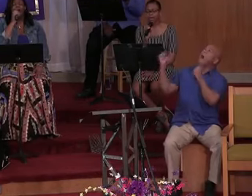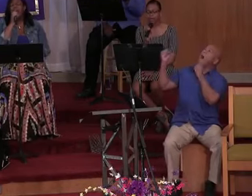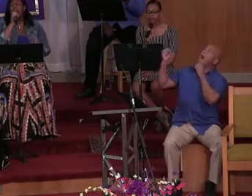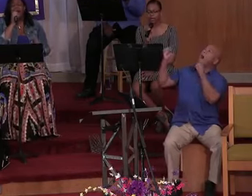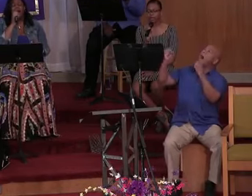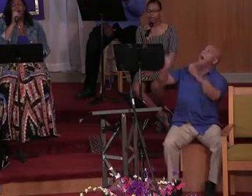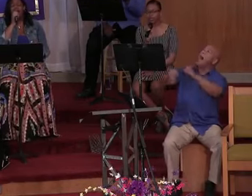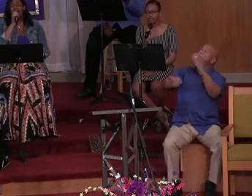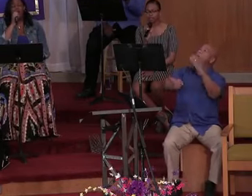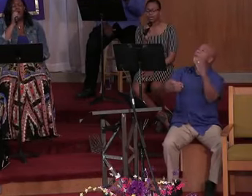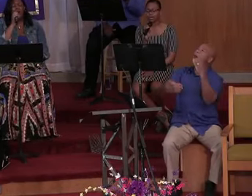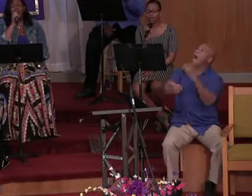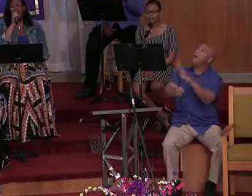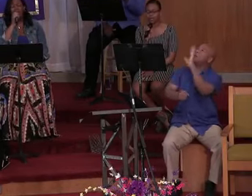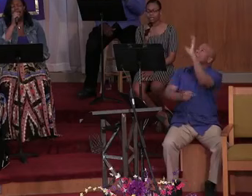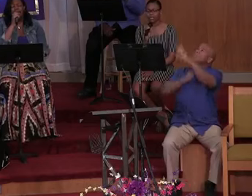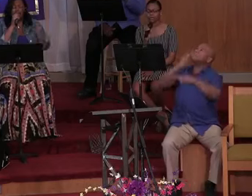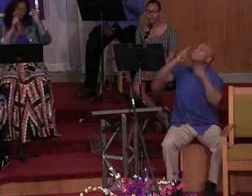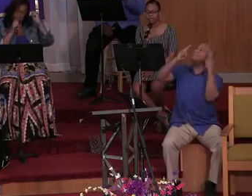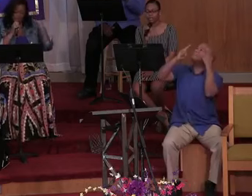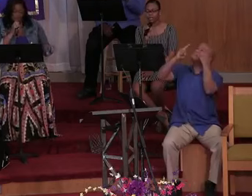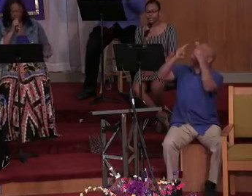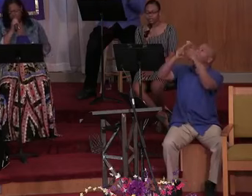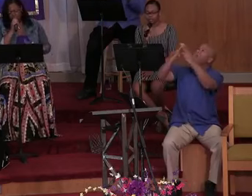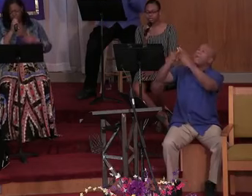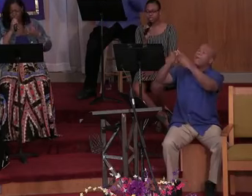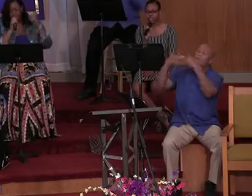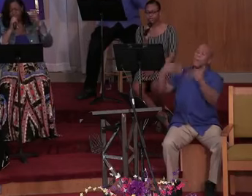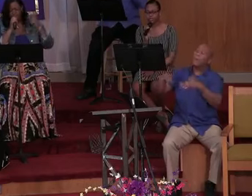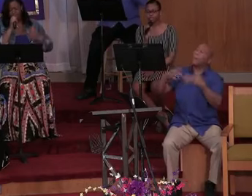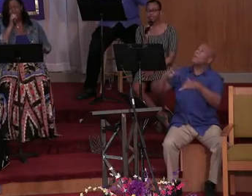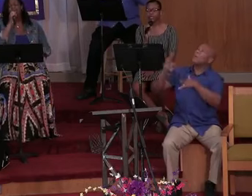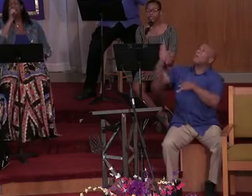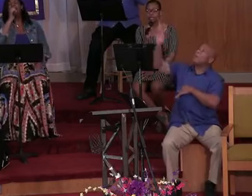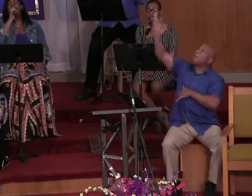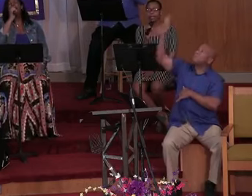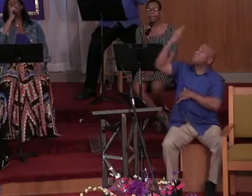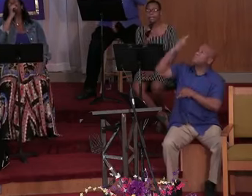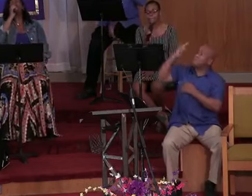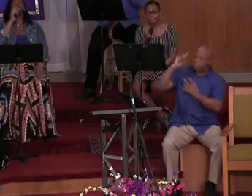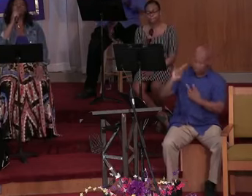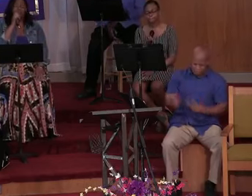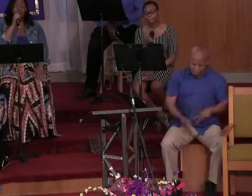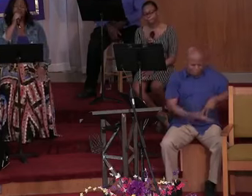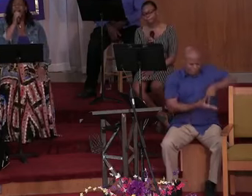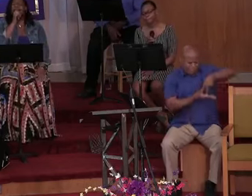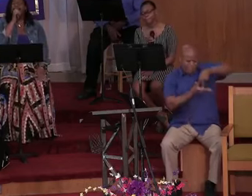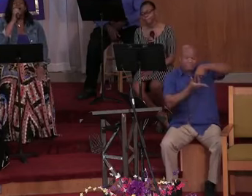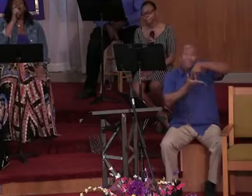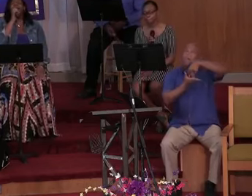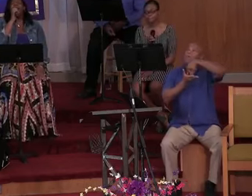power of your name. You lift me up.